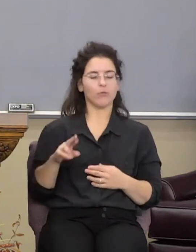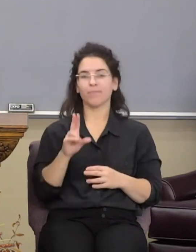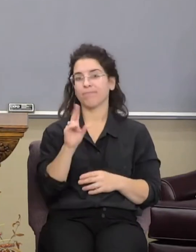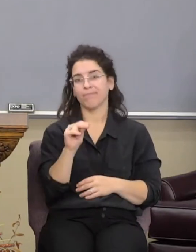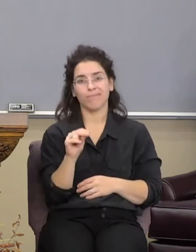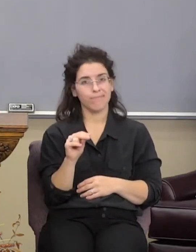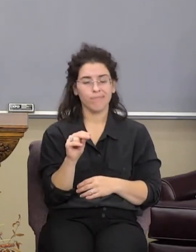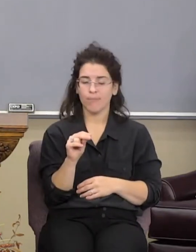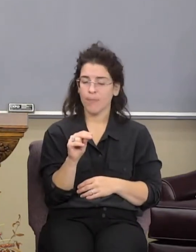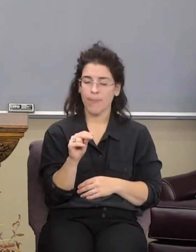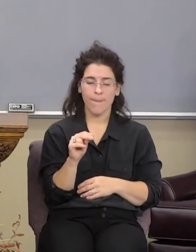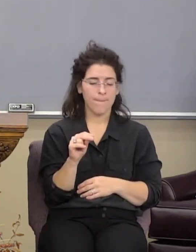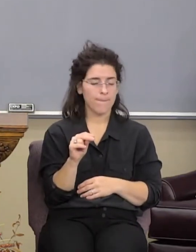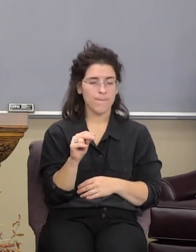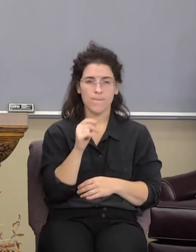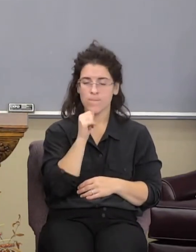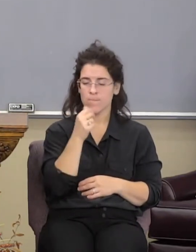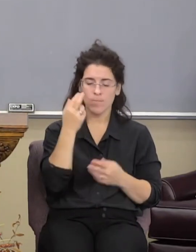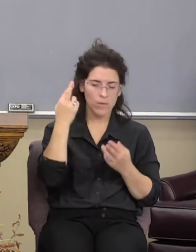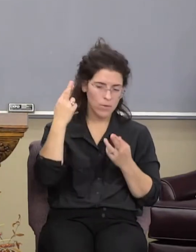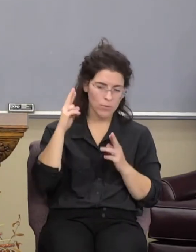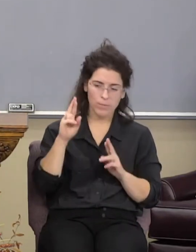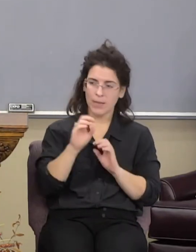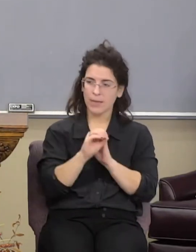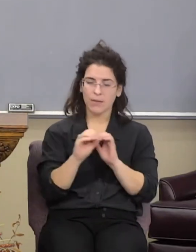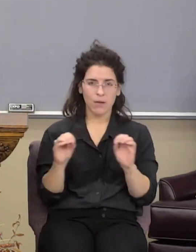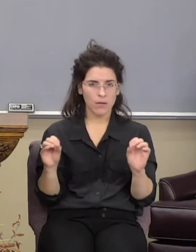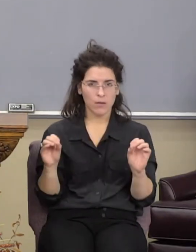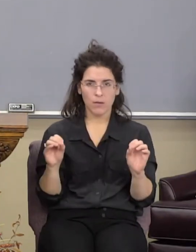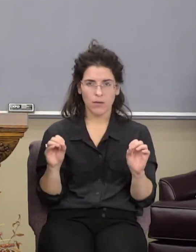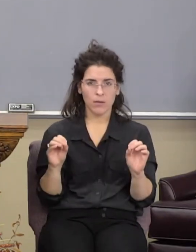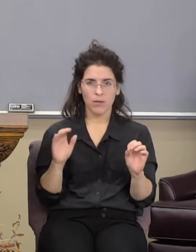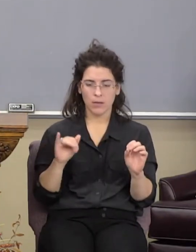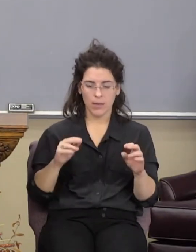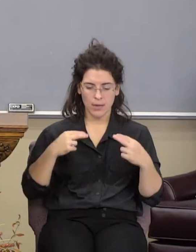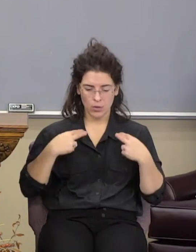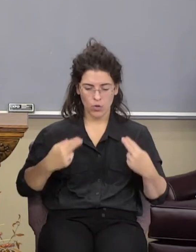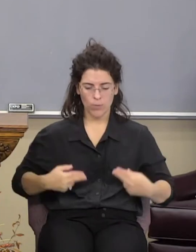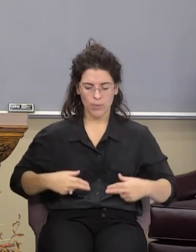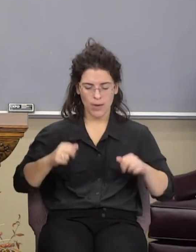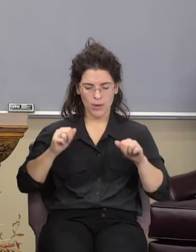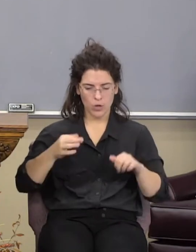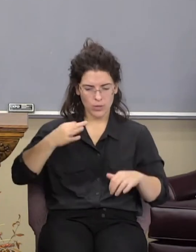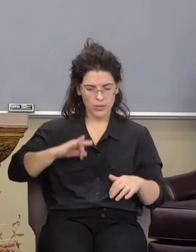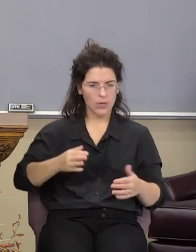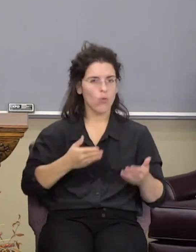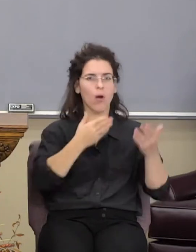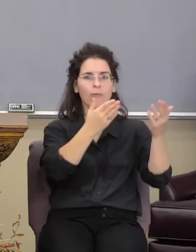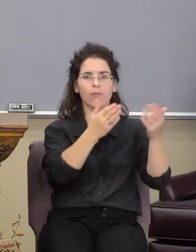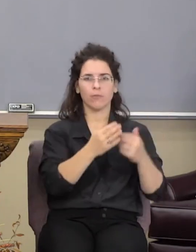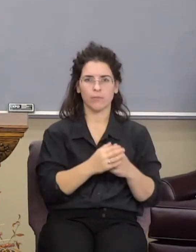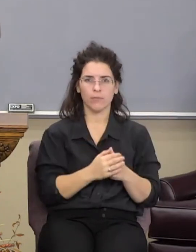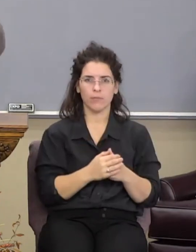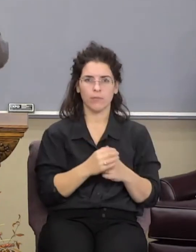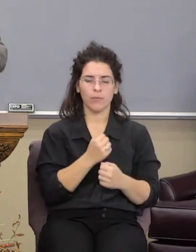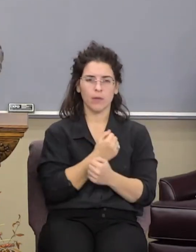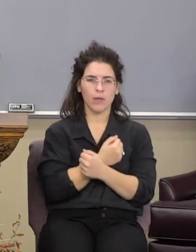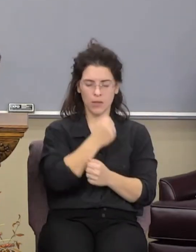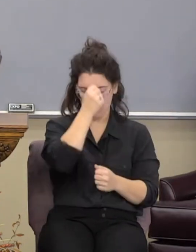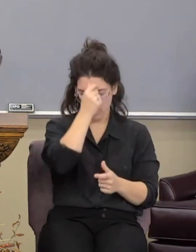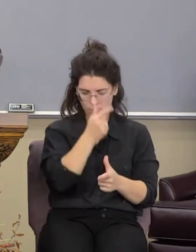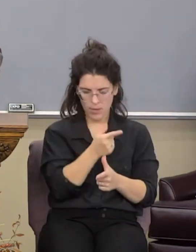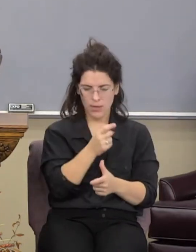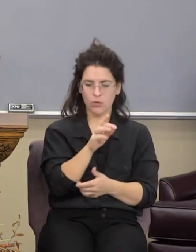Nope. He doesn't respect anything that humanity would dare offer. I love what Brother Pastor